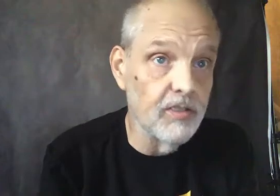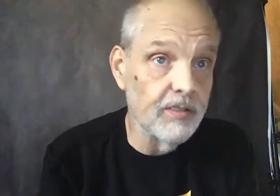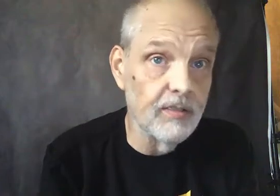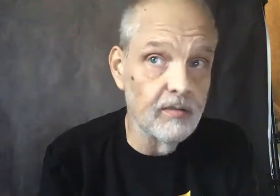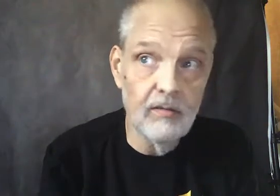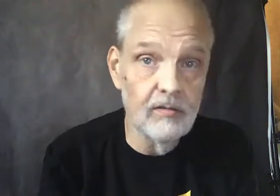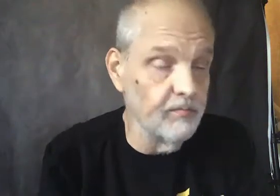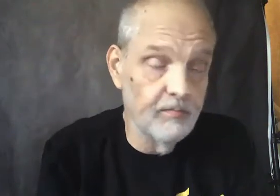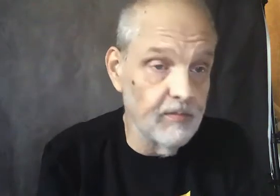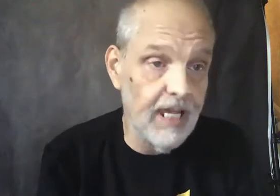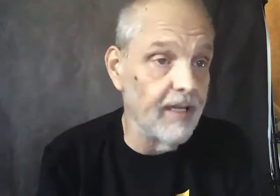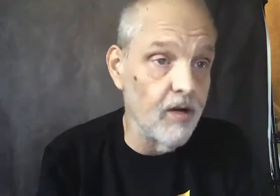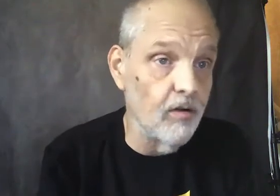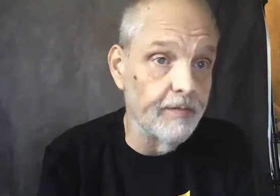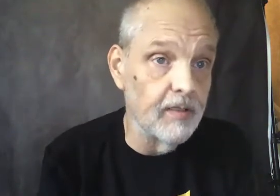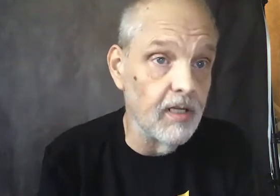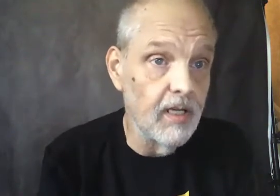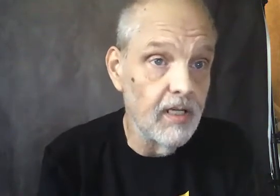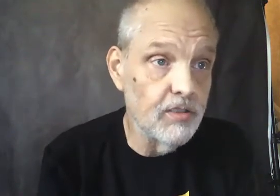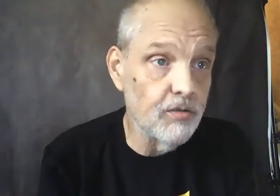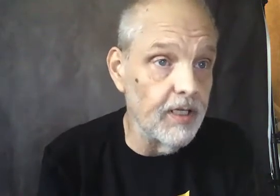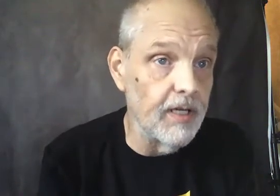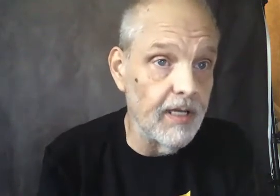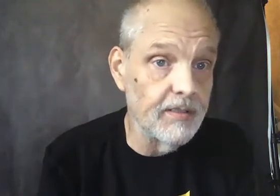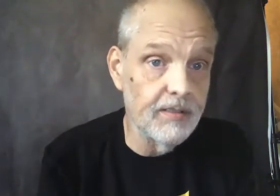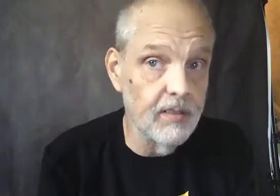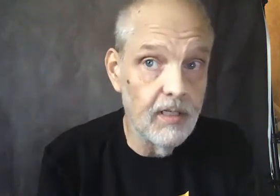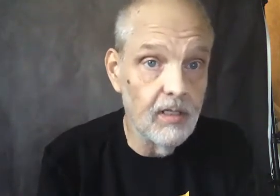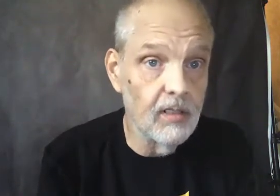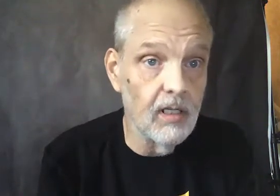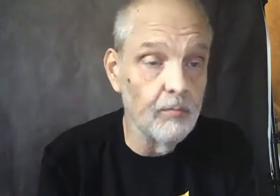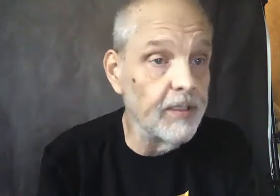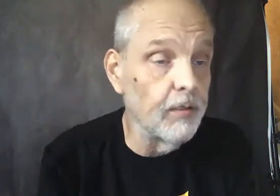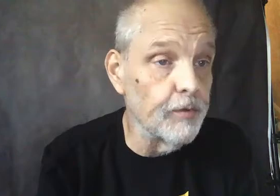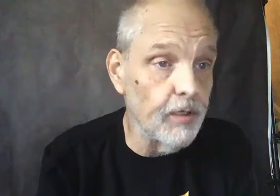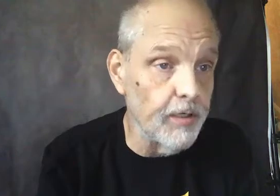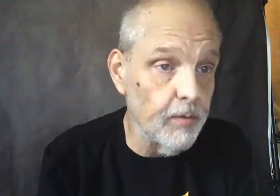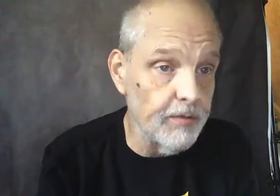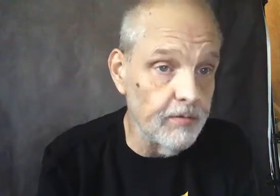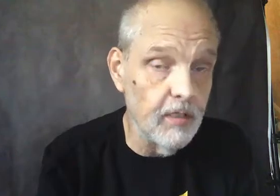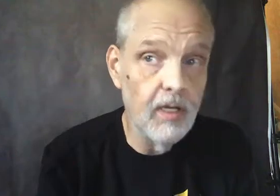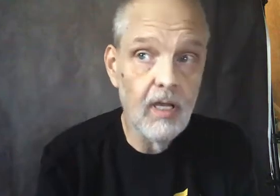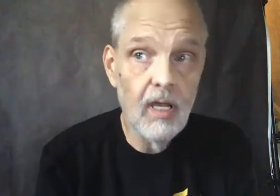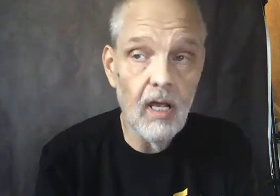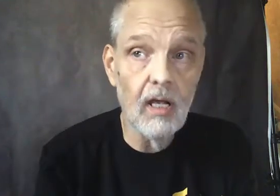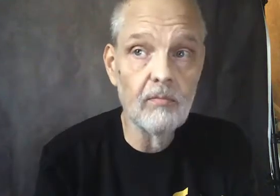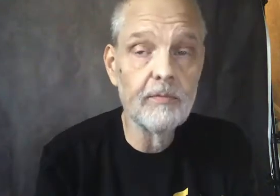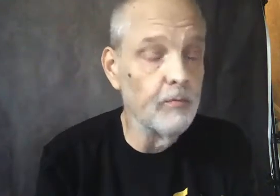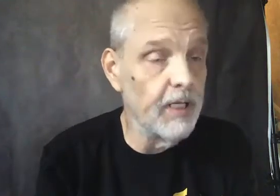just taken care of and treated as a mentally retarded person for many,